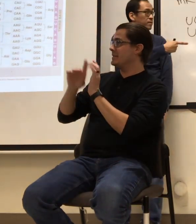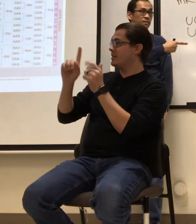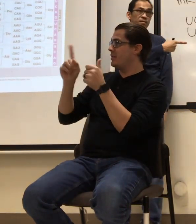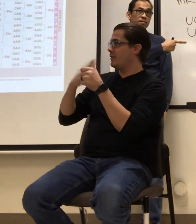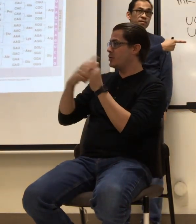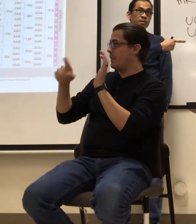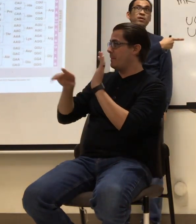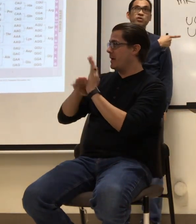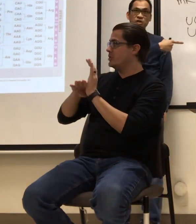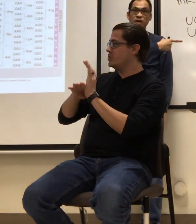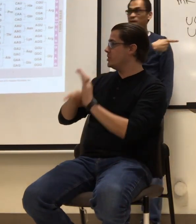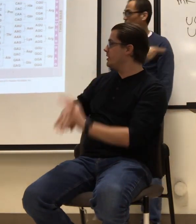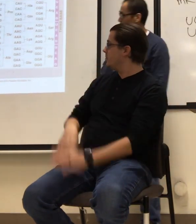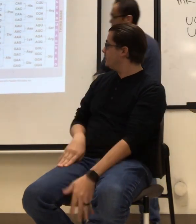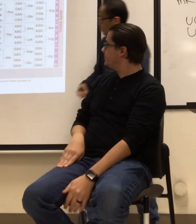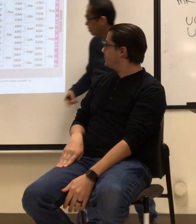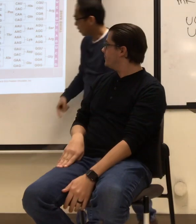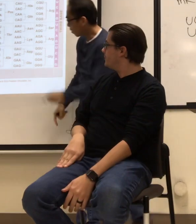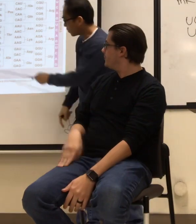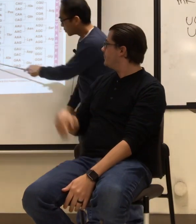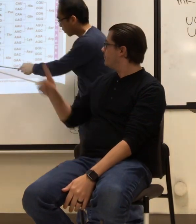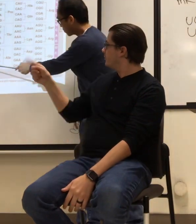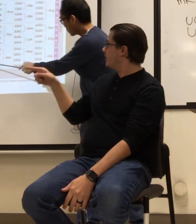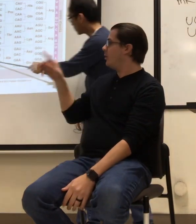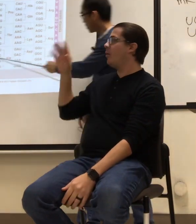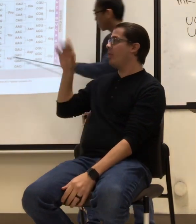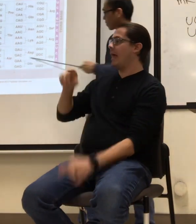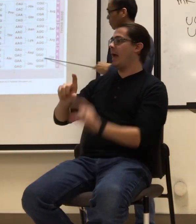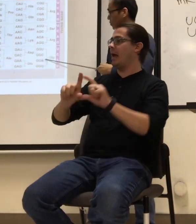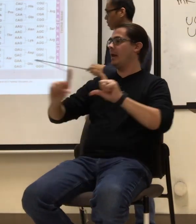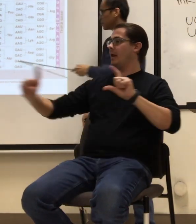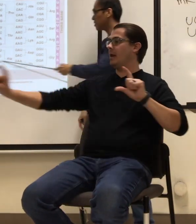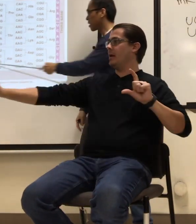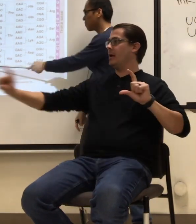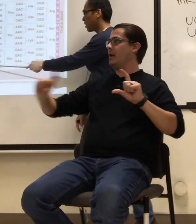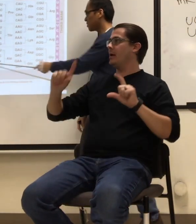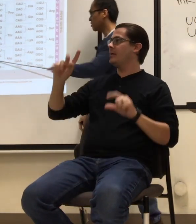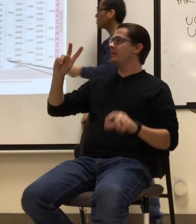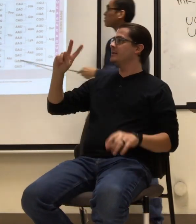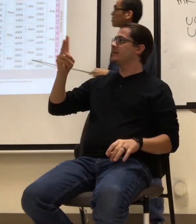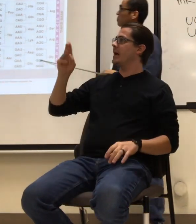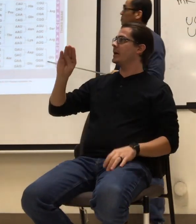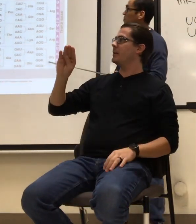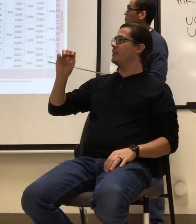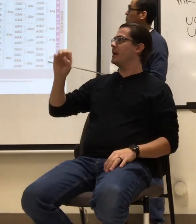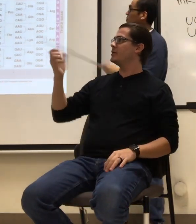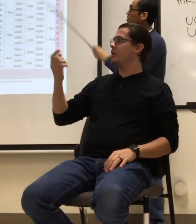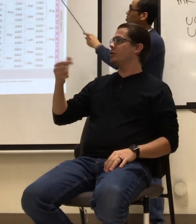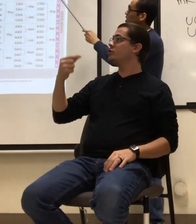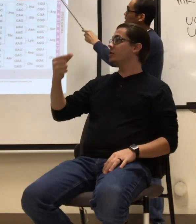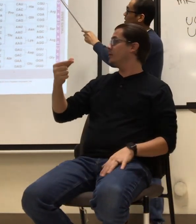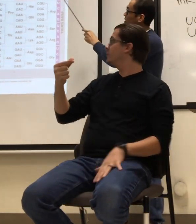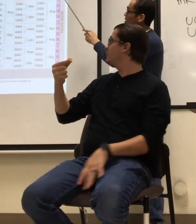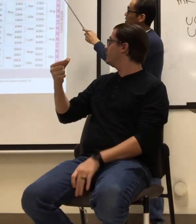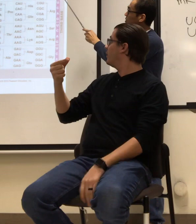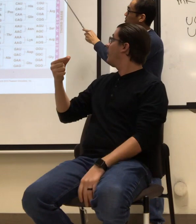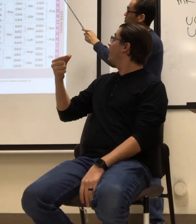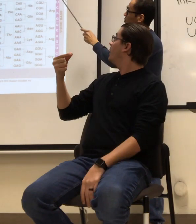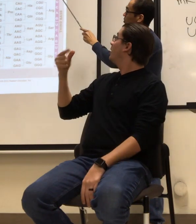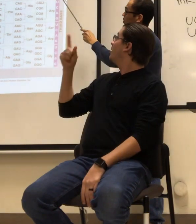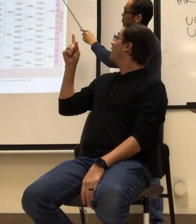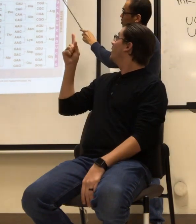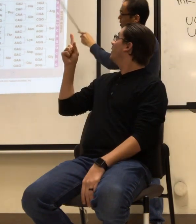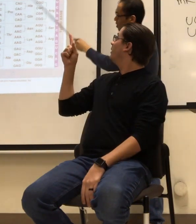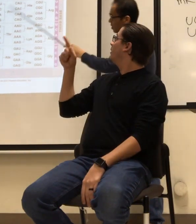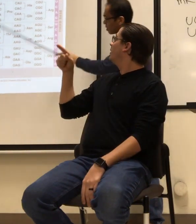first base? G. Oh, this row, so it's here. What's the second base? G. So